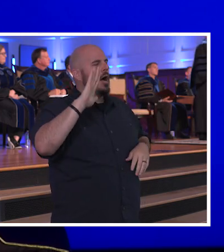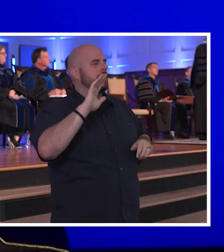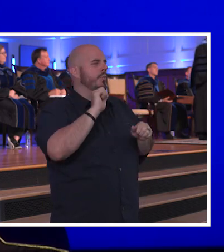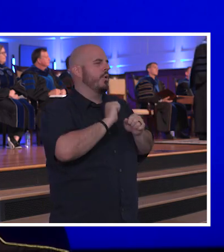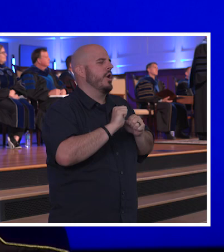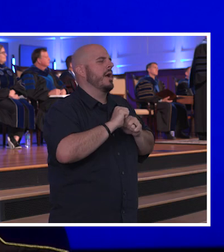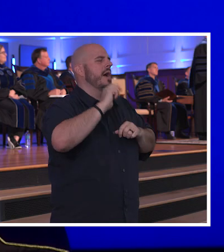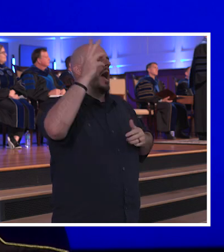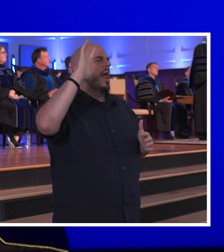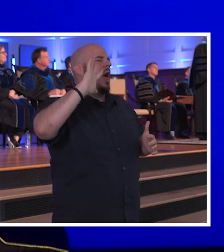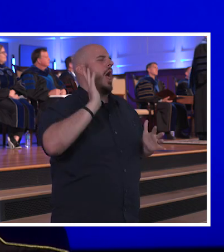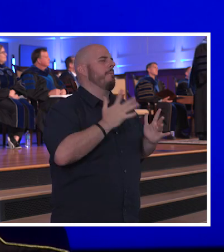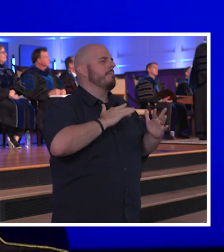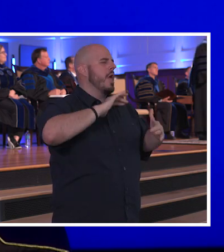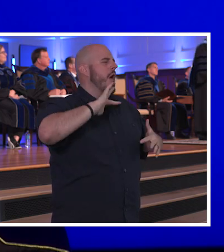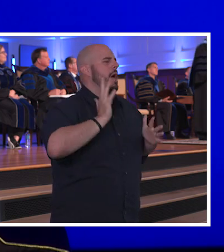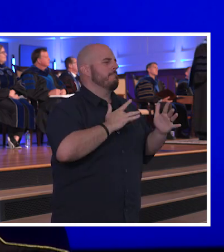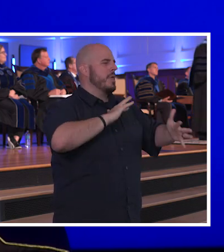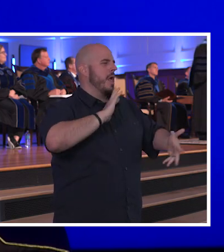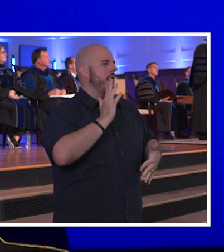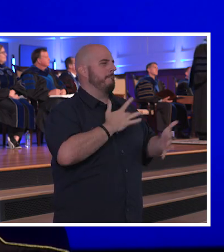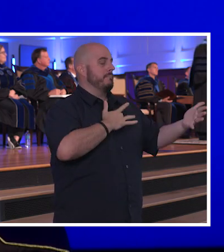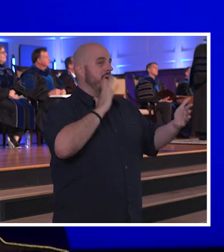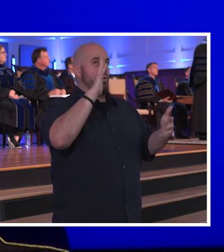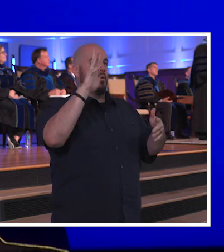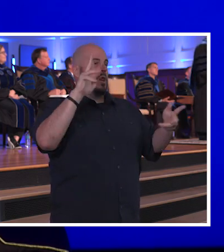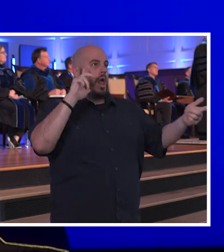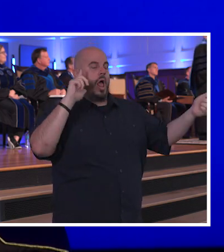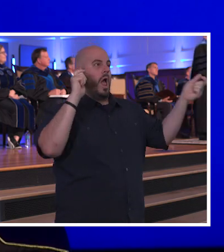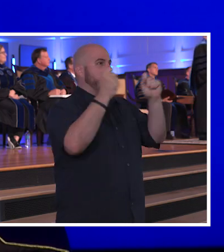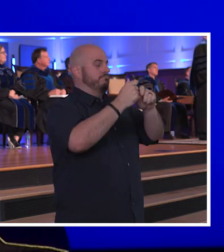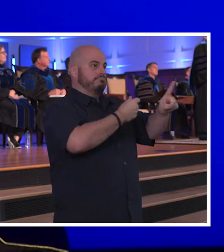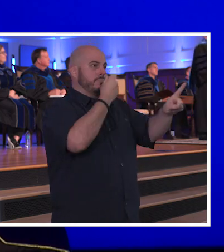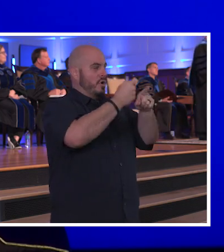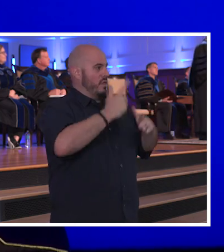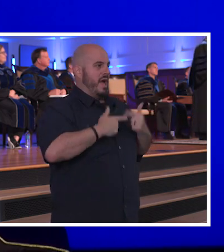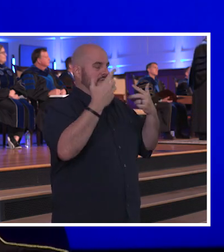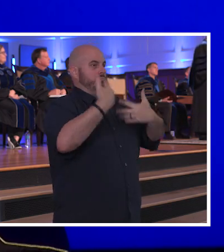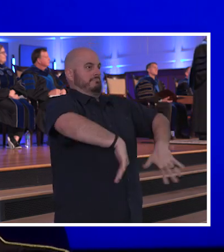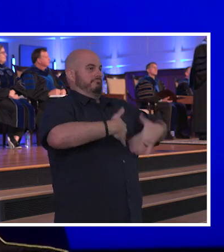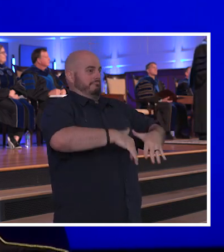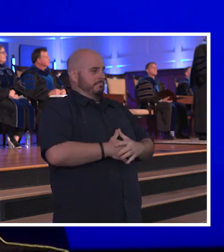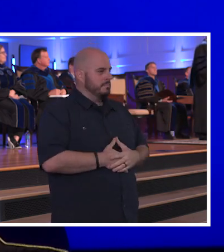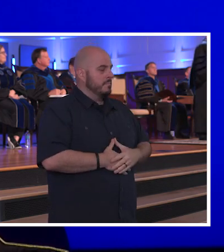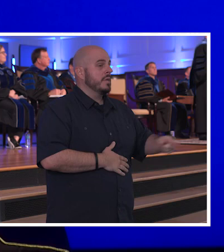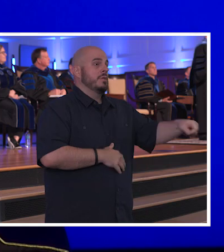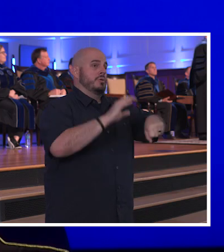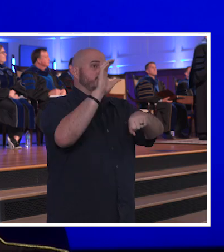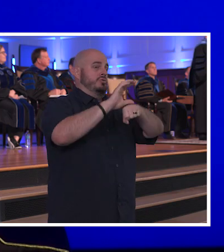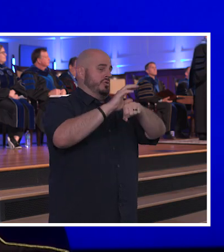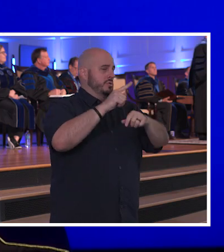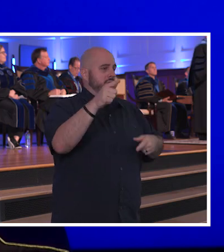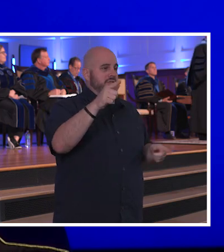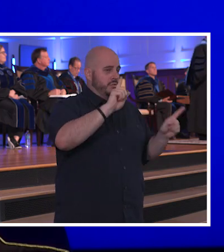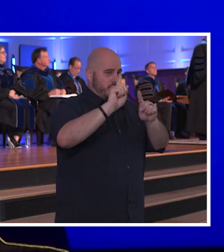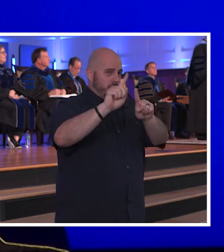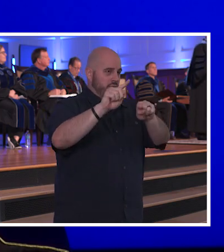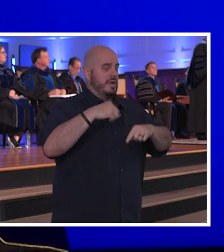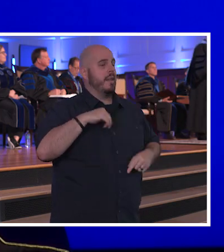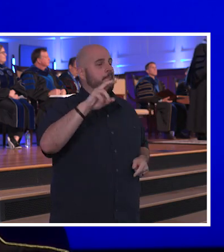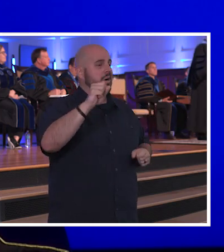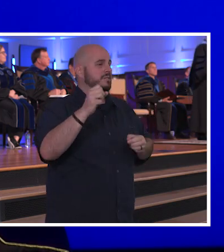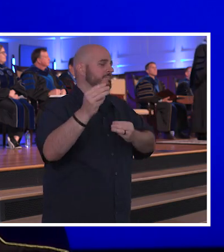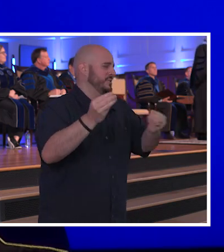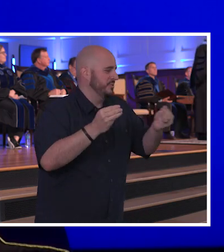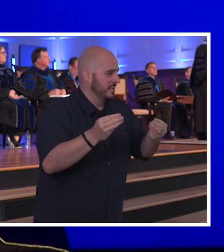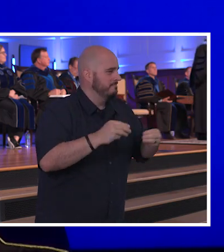marvelous in the life of this lady. The church that she was attending had a bus ministry, and it would come by and pick Yvette up